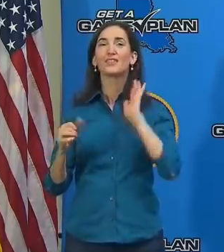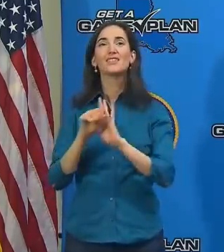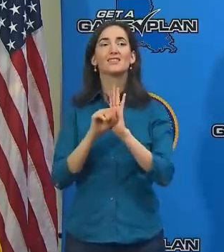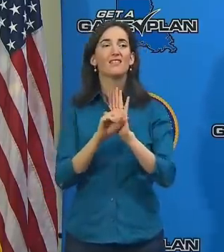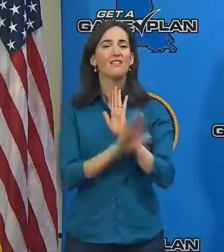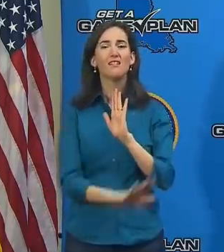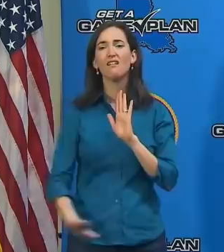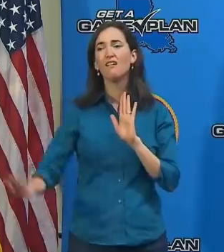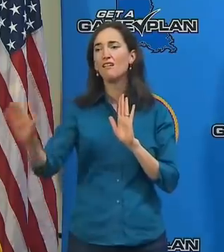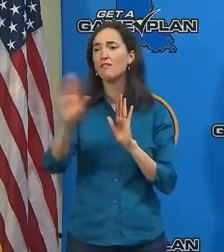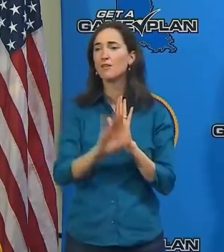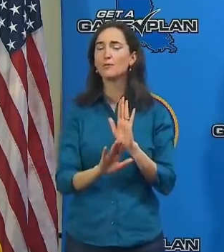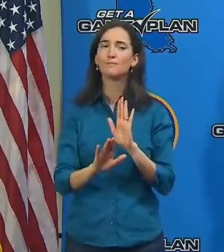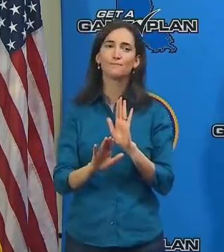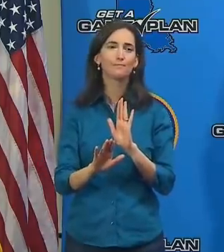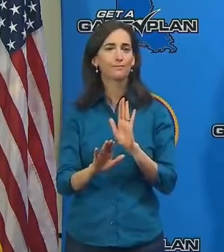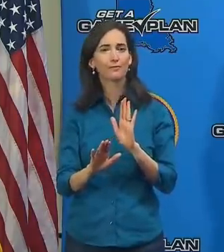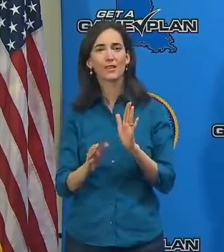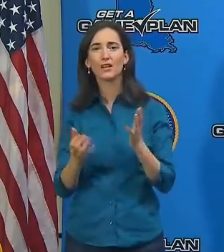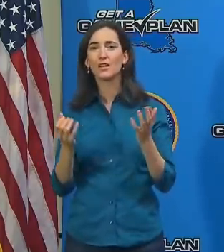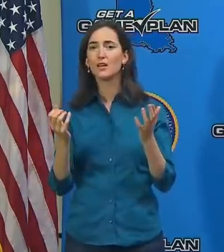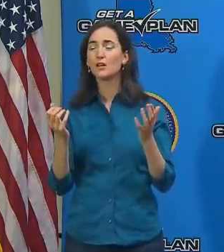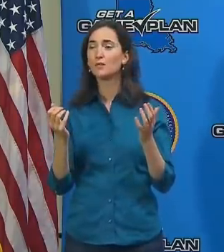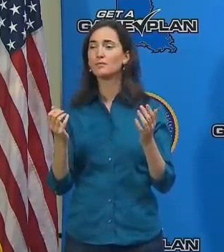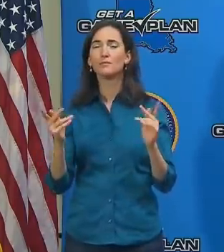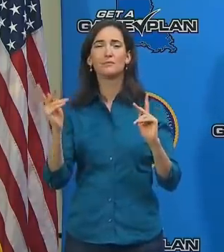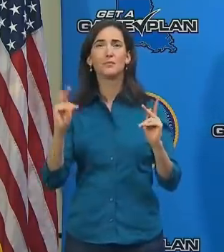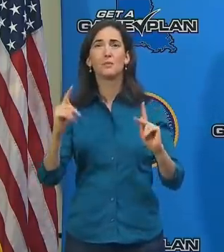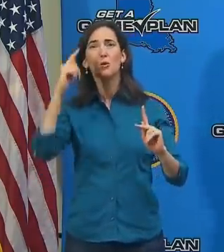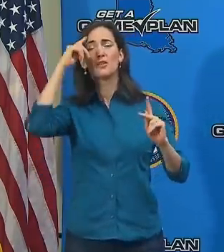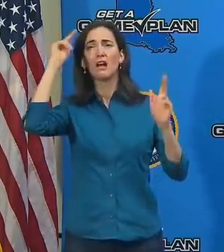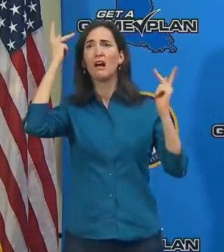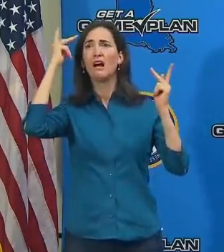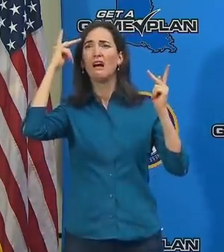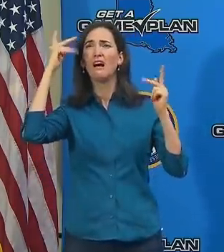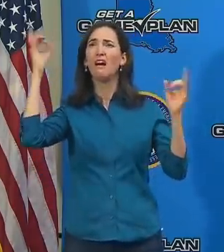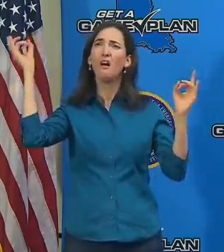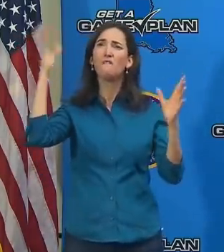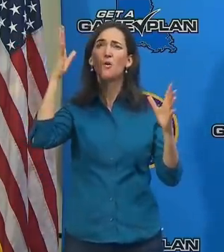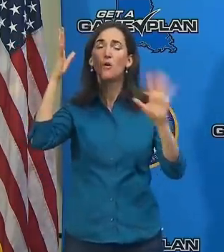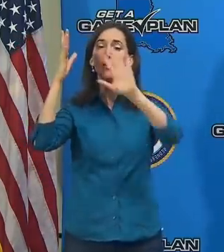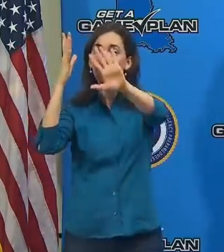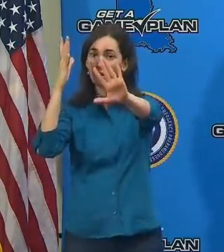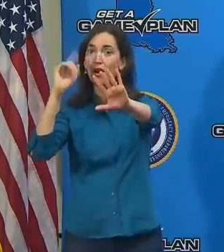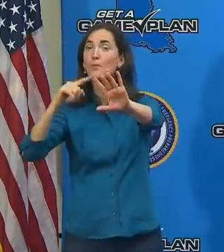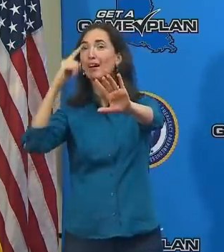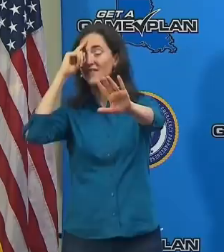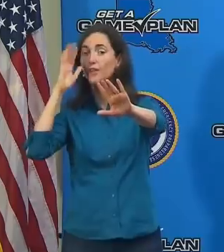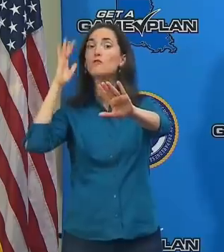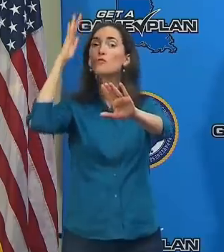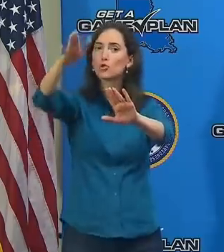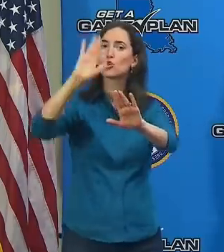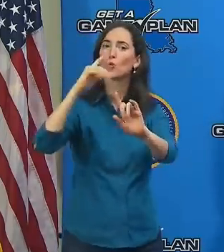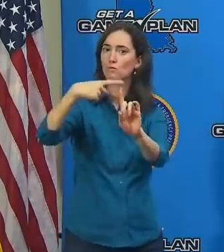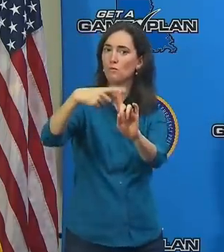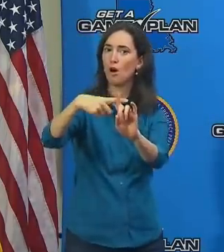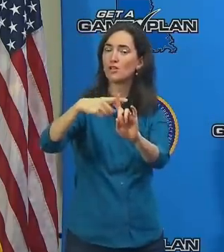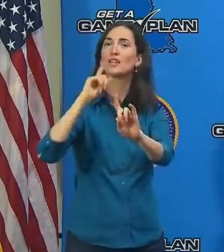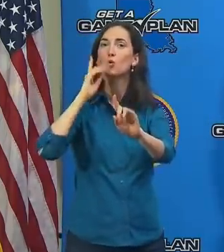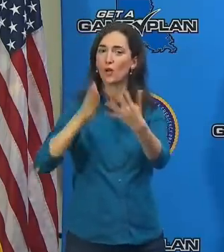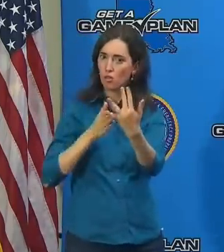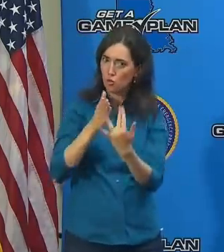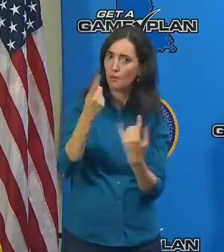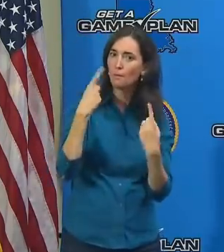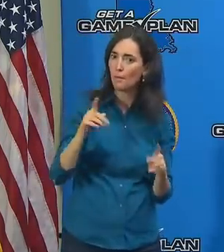state, but there is always light after darkness, and I can assure you we're going to get through this. And I do